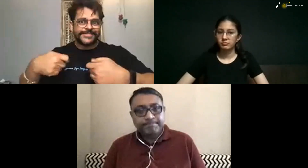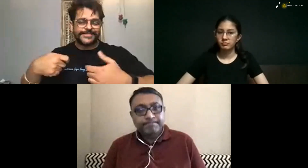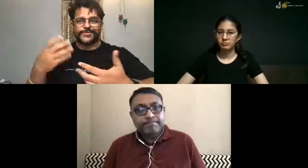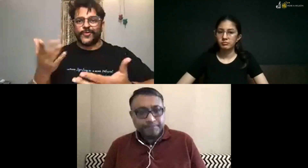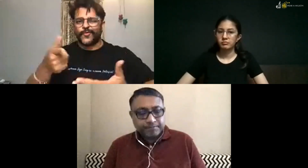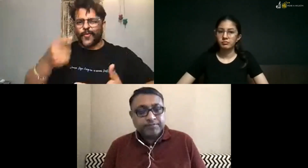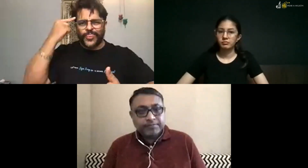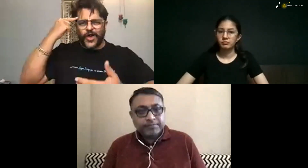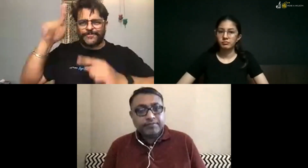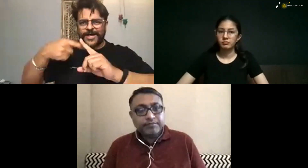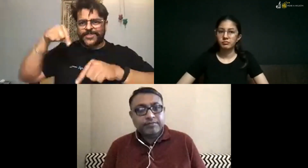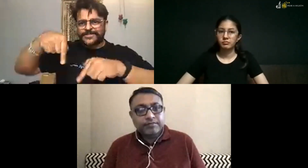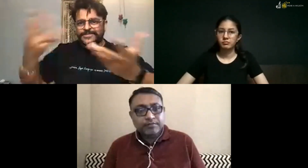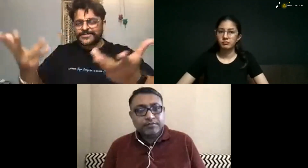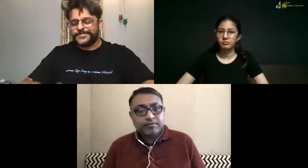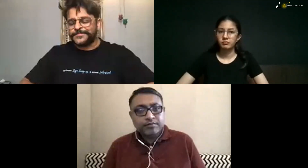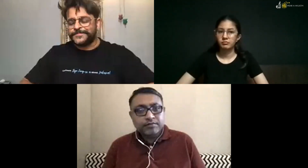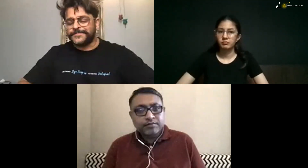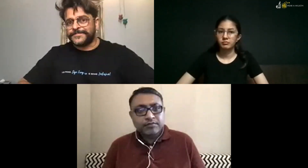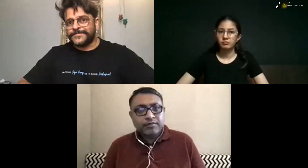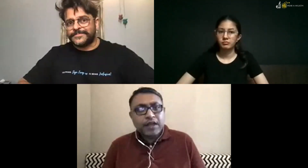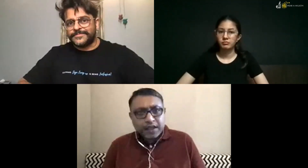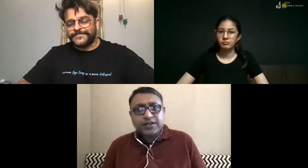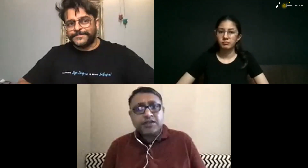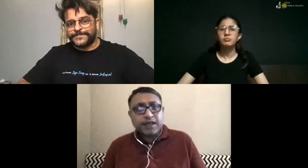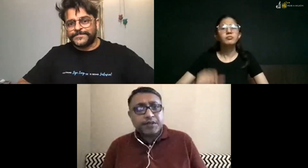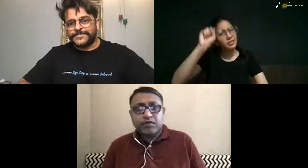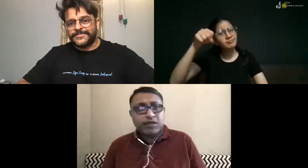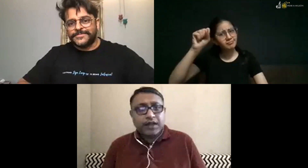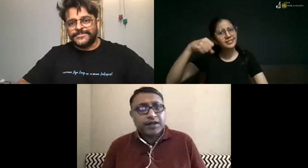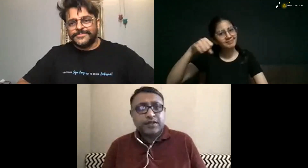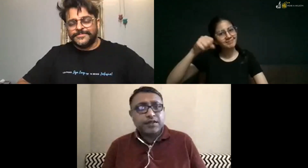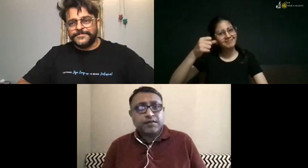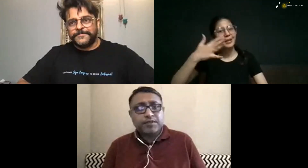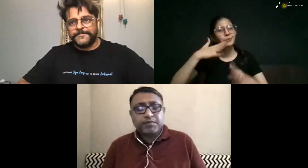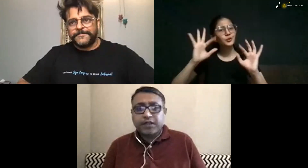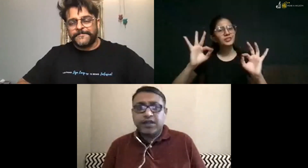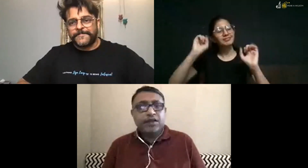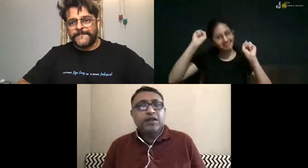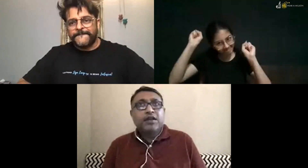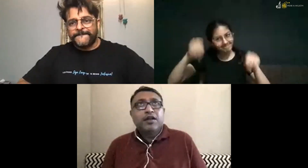expand and the business. So, have you thought about that? Yes, absolutely, right? It's a